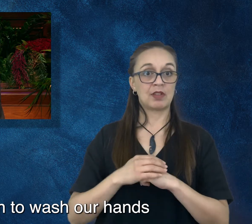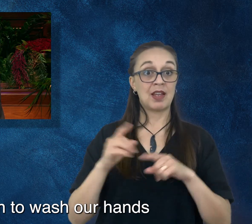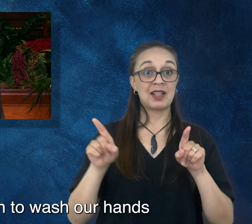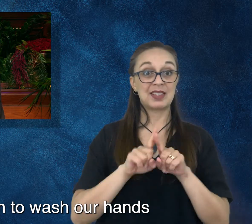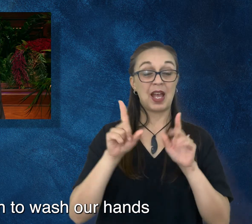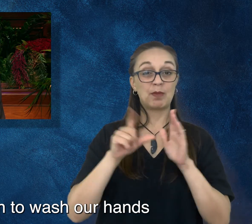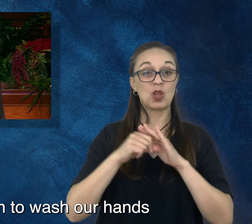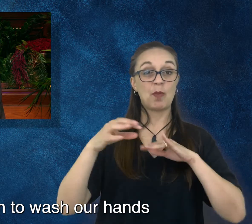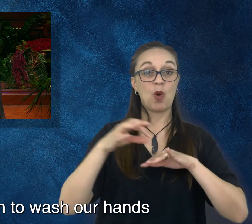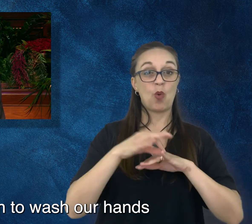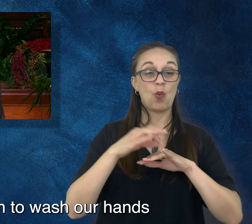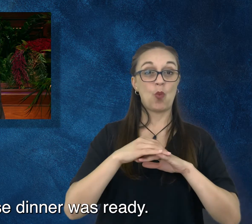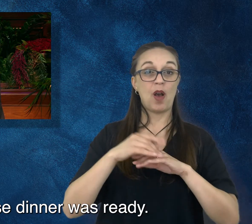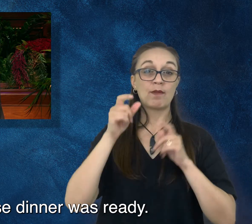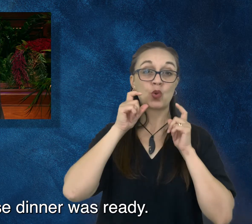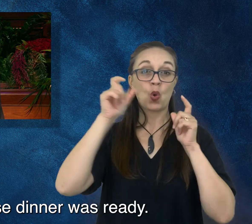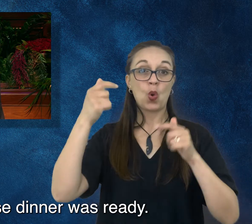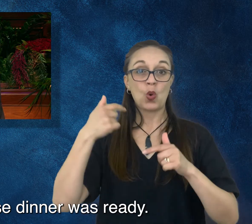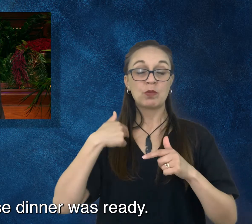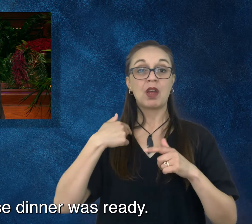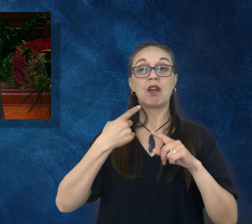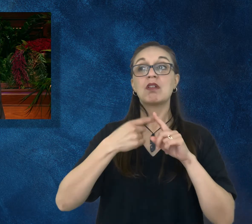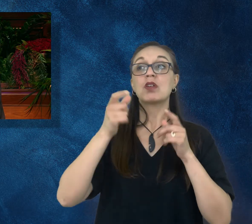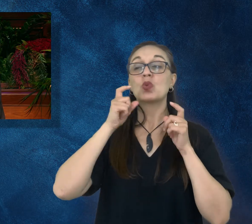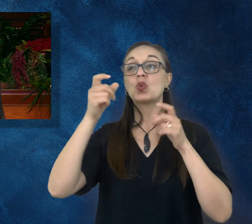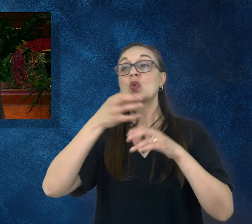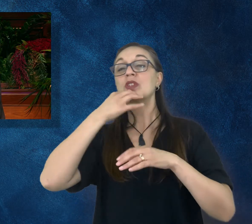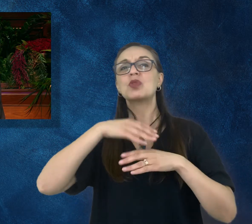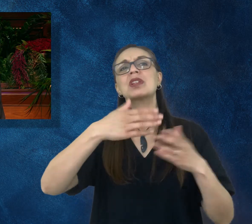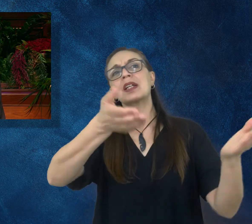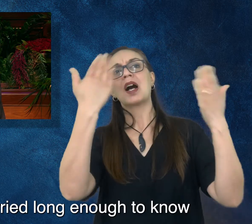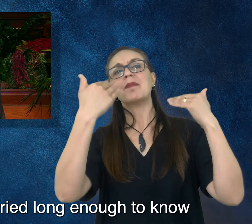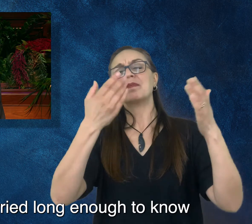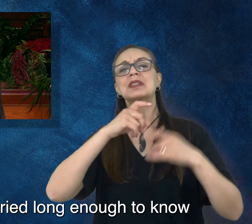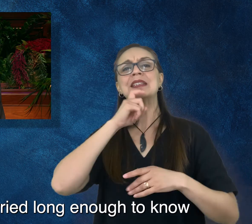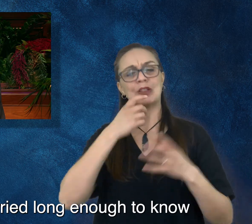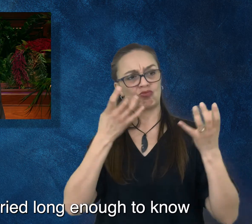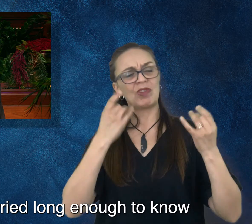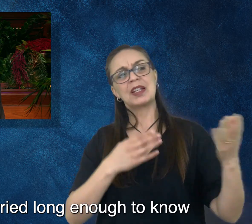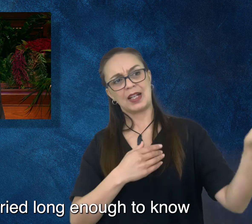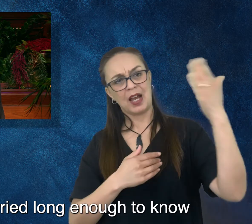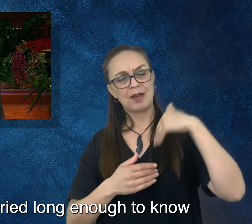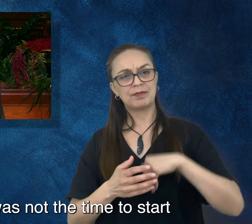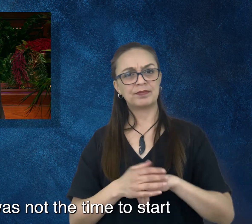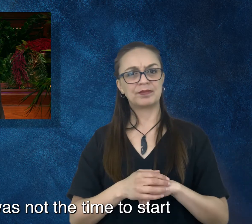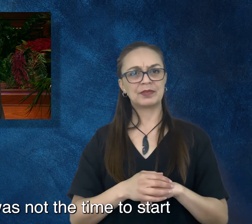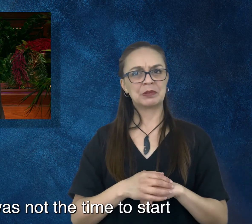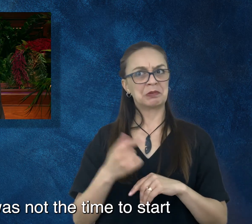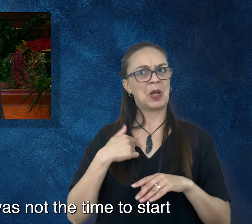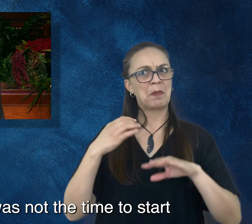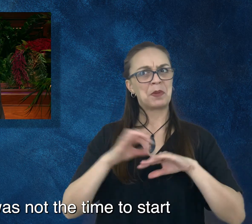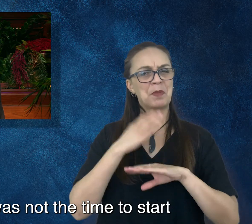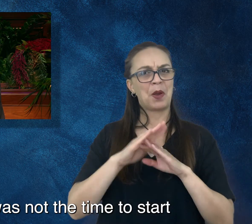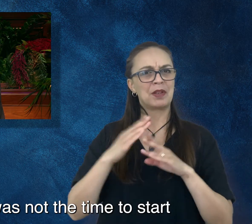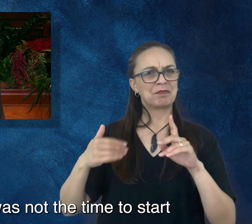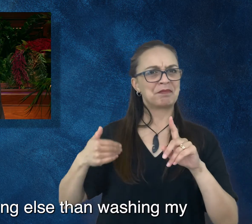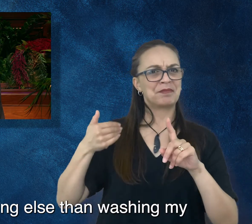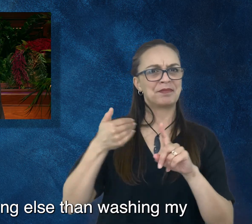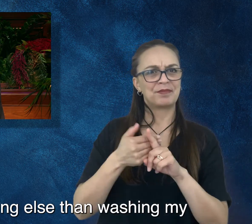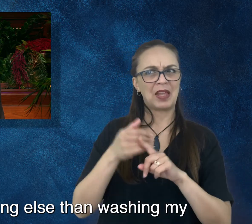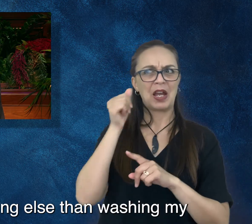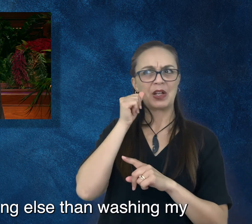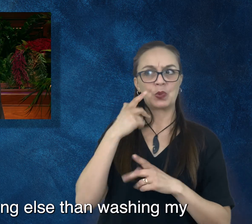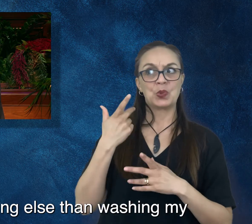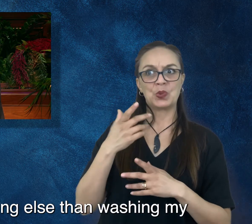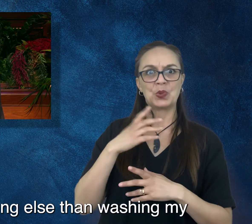the children to wash our hands because dinner was ready. I had been married long enough to know that this was not the time to start